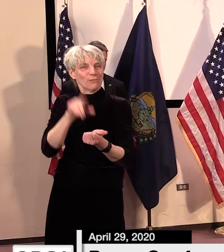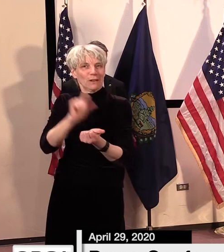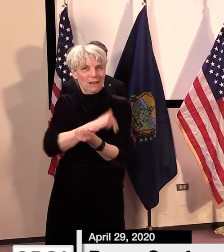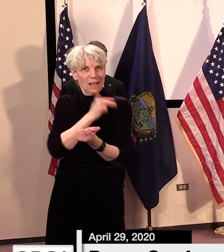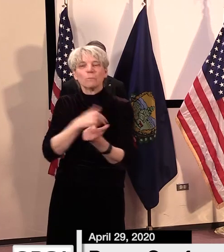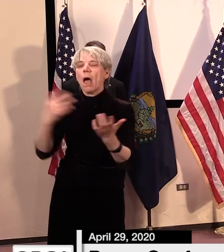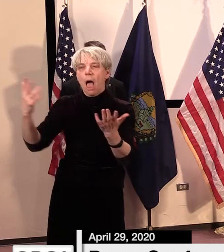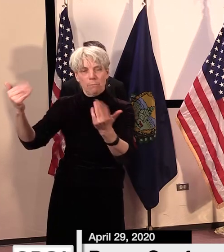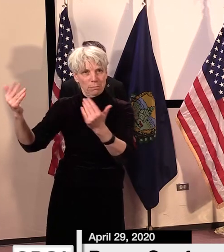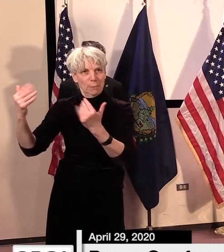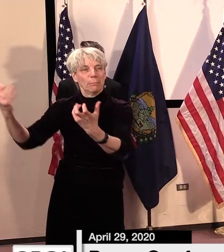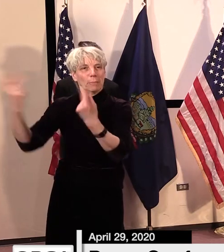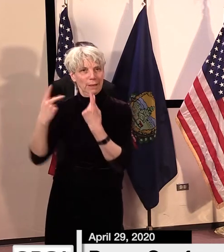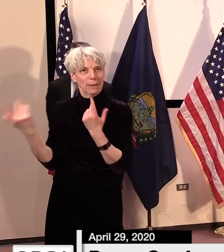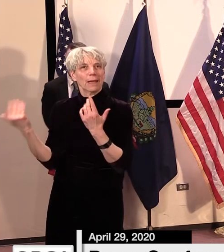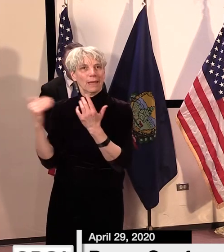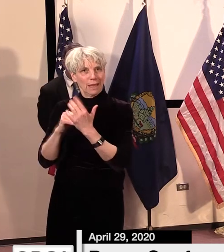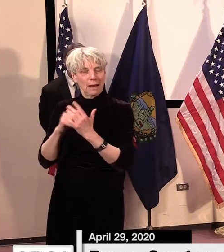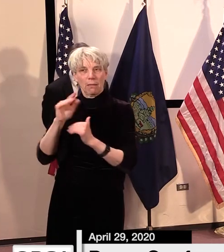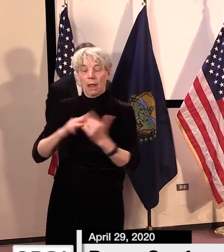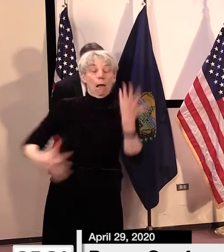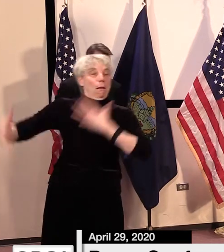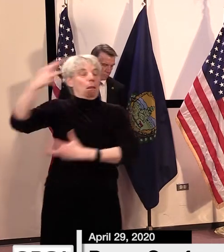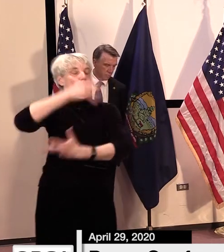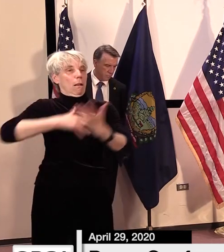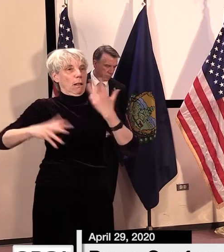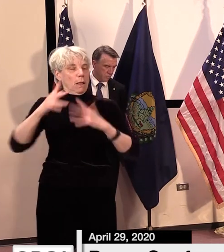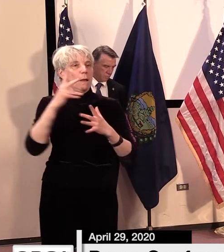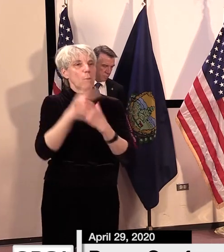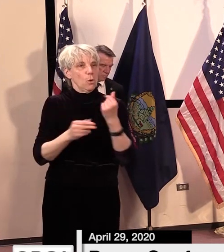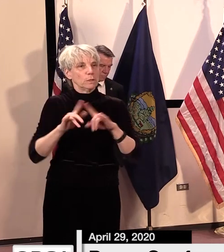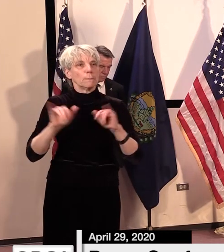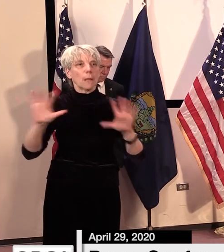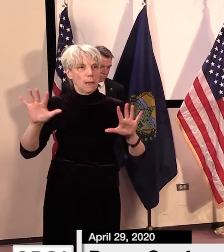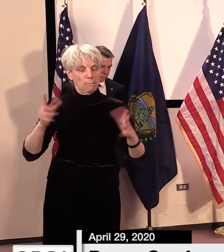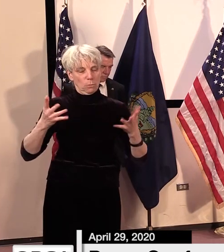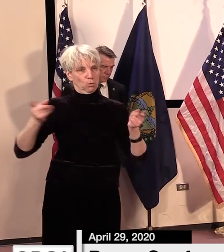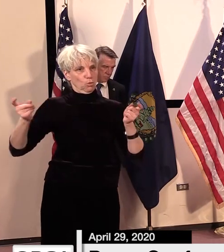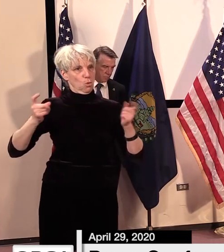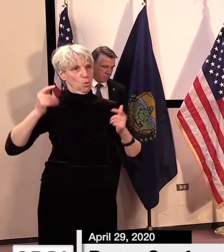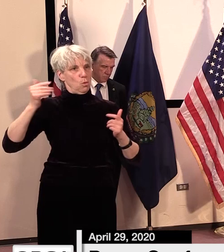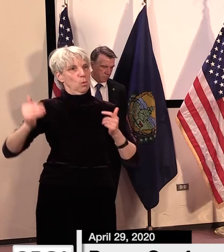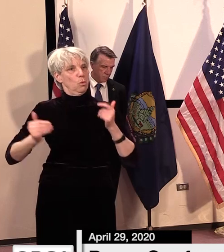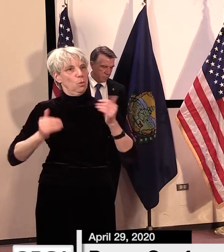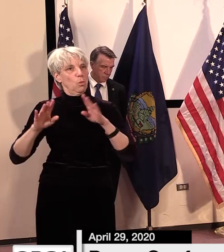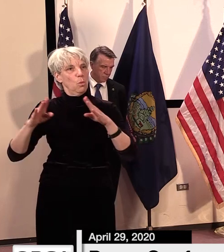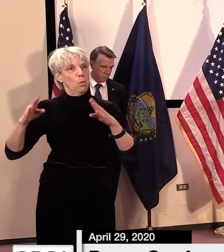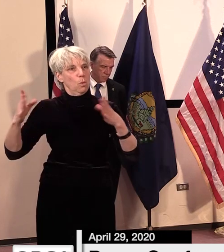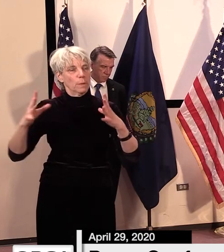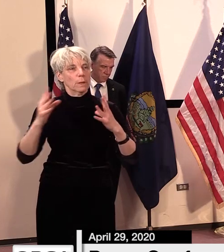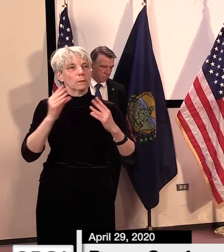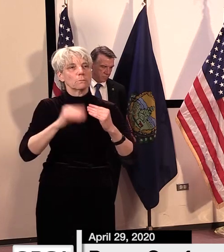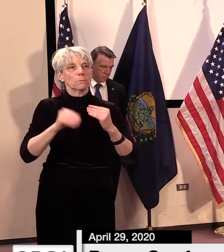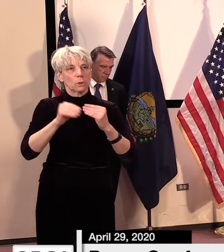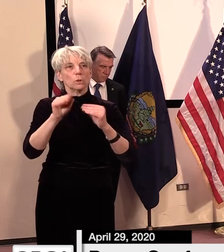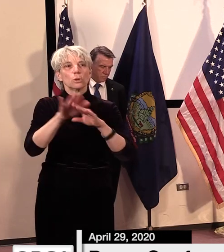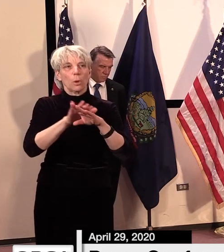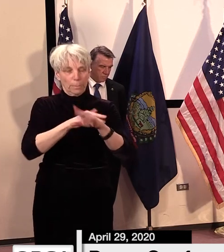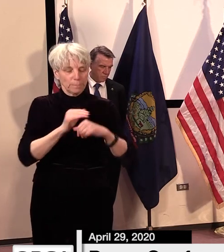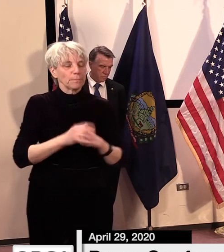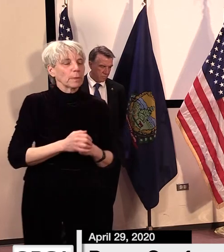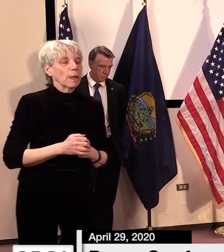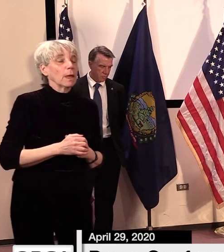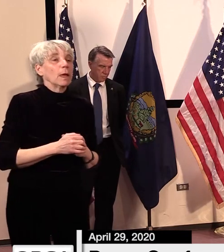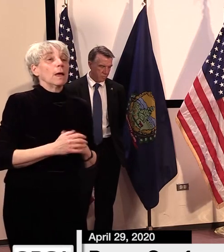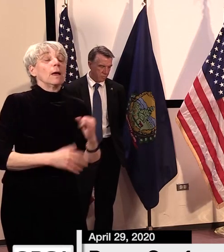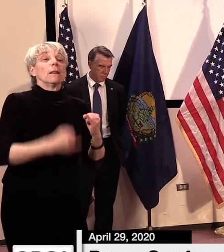midst of a severe outbreak. And then finally, and I think this is a very important one, we